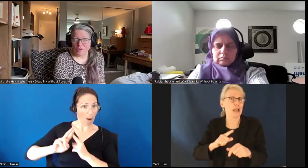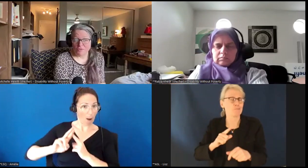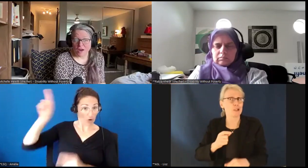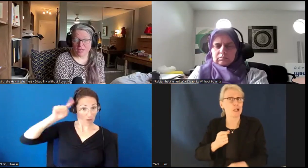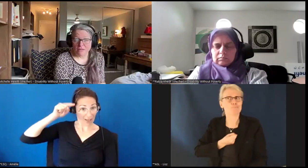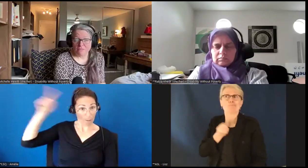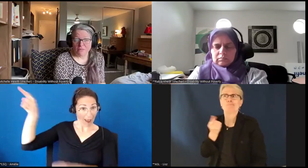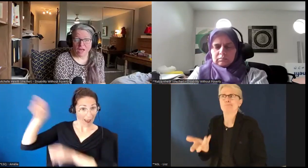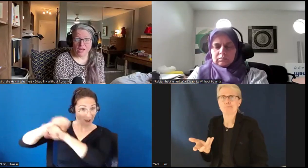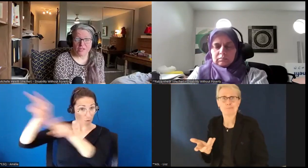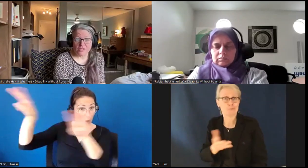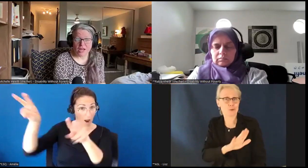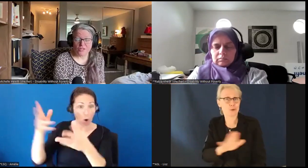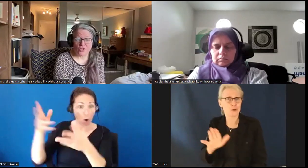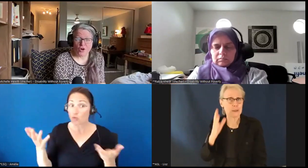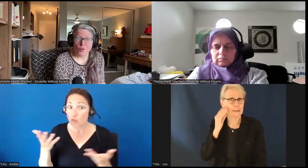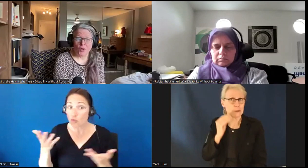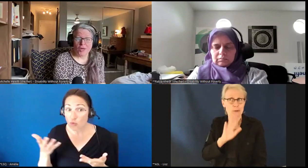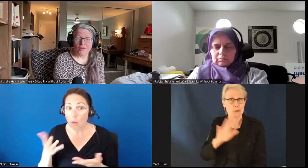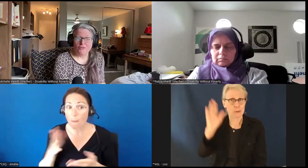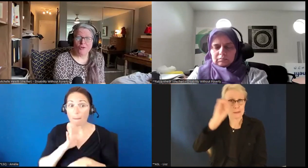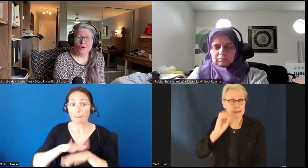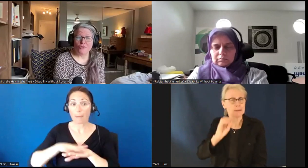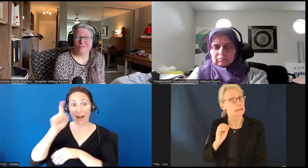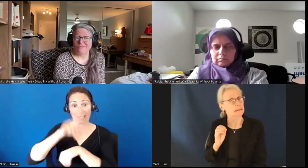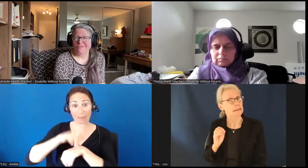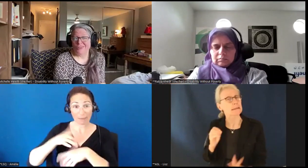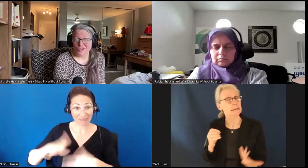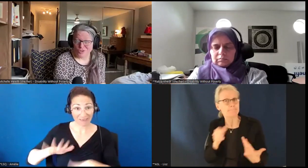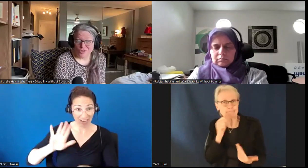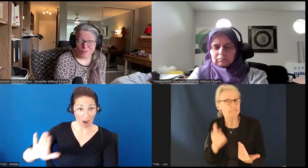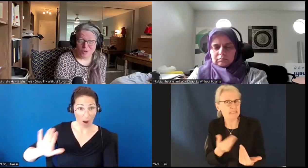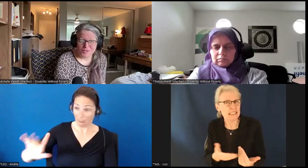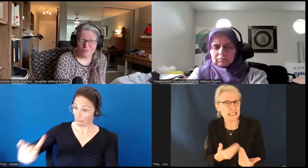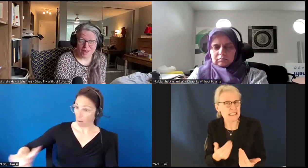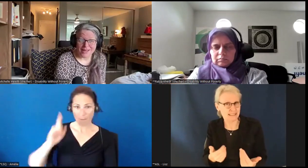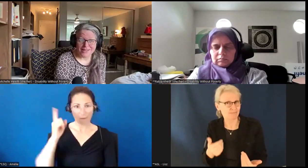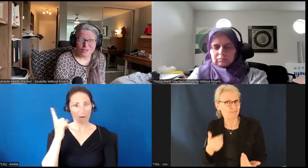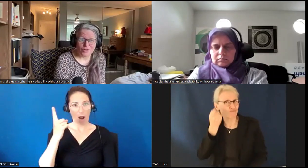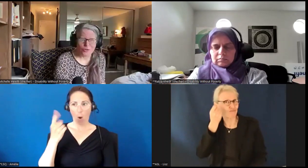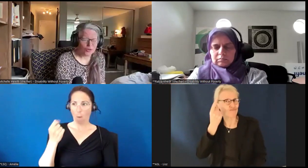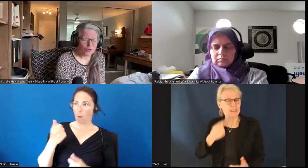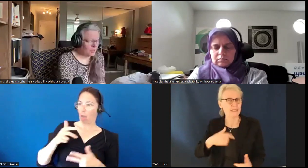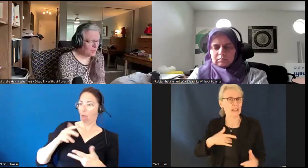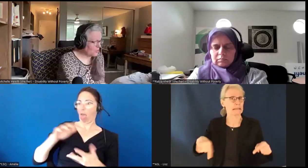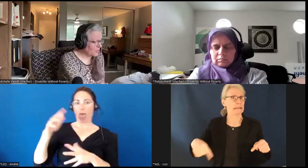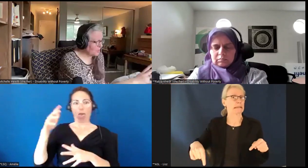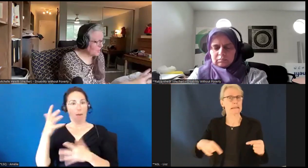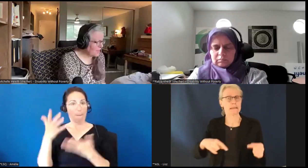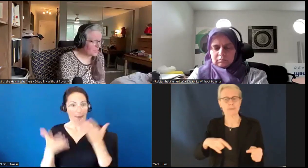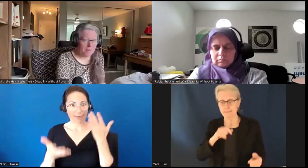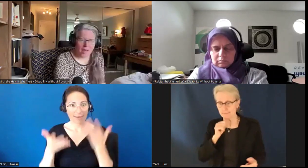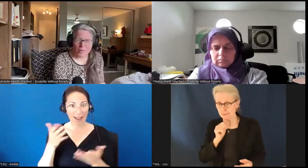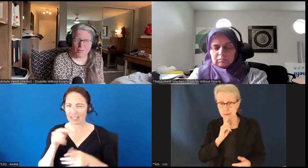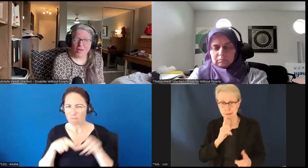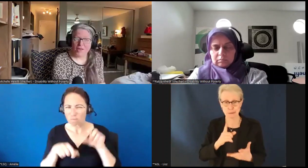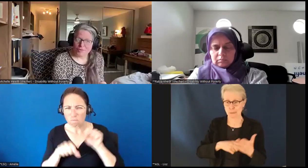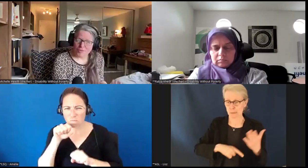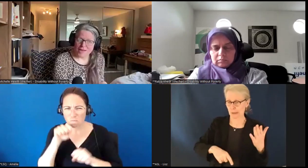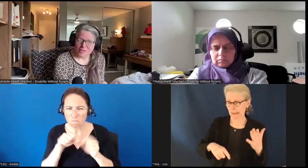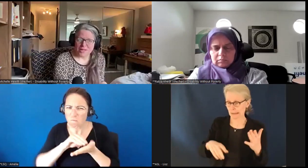bit nerve-wracking. And so if you're not sure what to write, or you'd like some